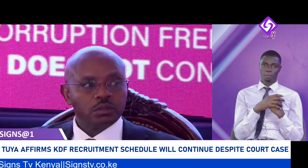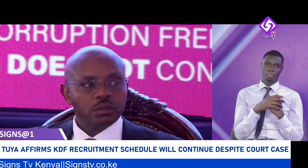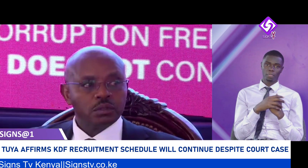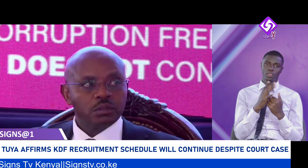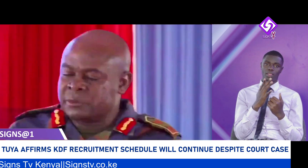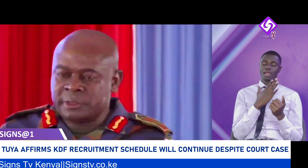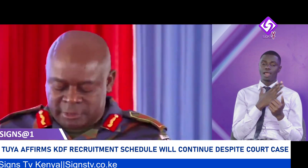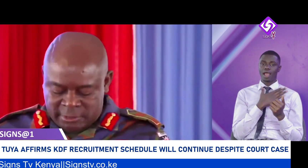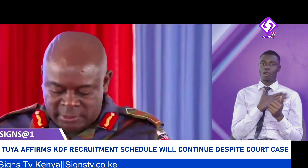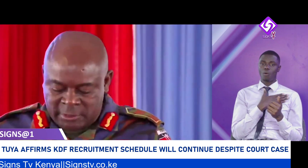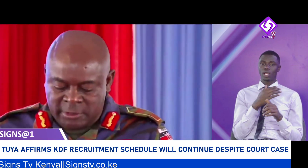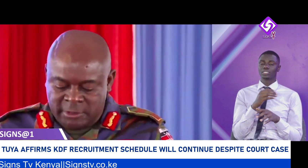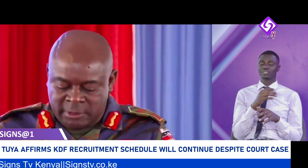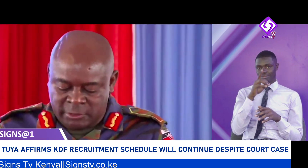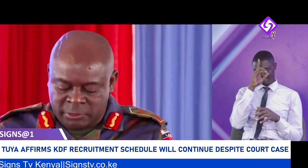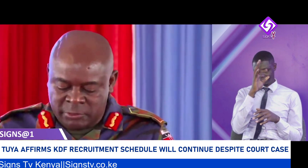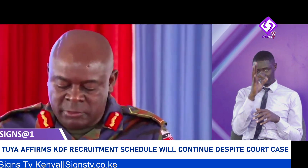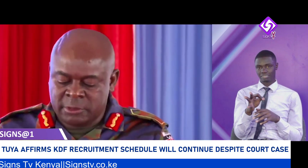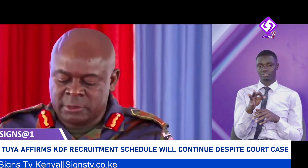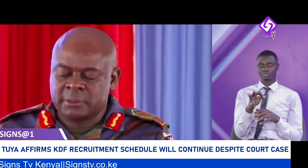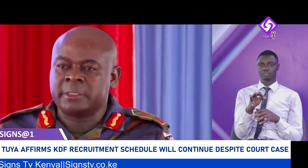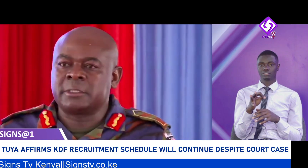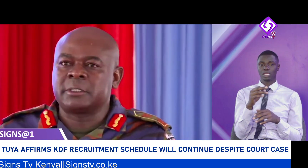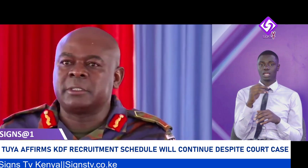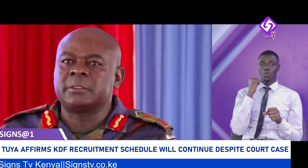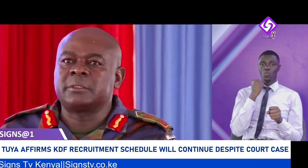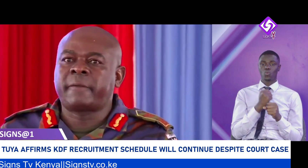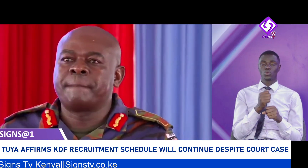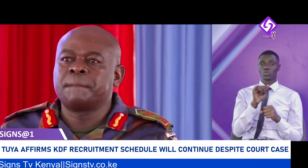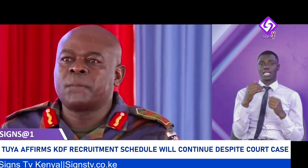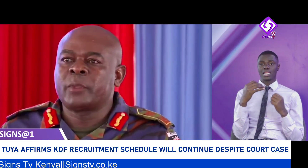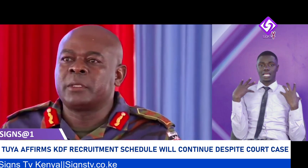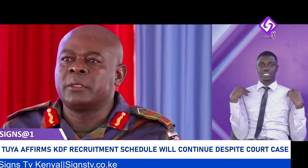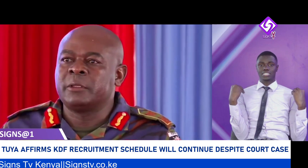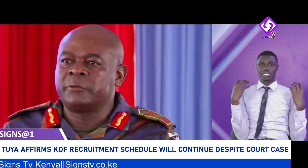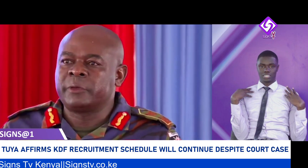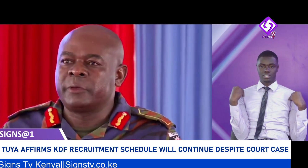are very strict, and we do this exercise in the